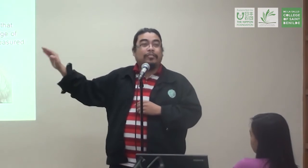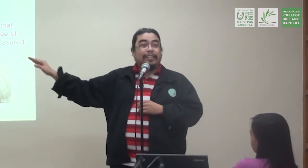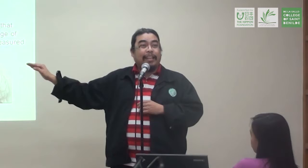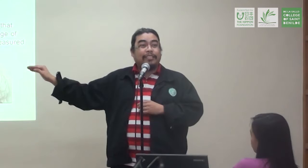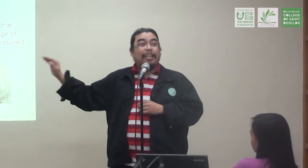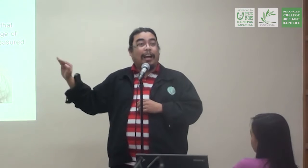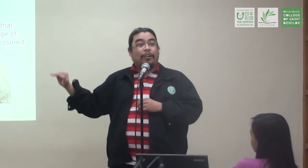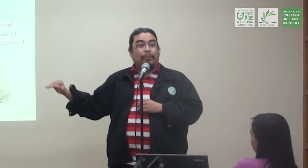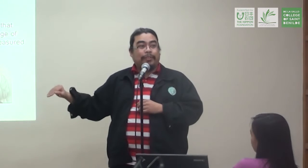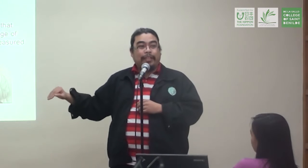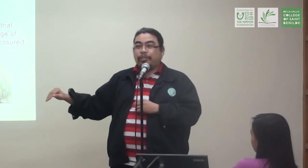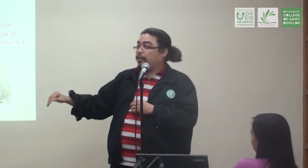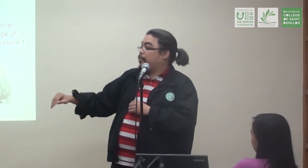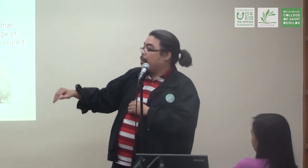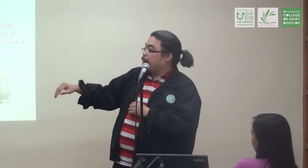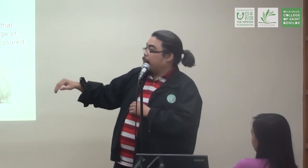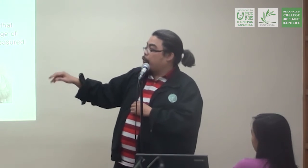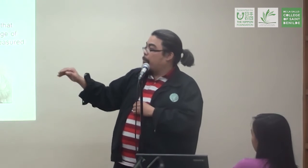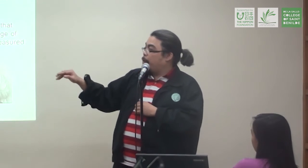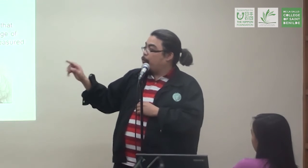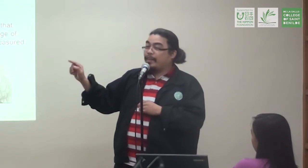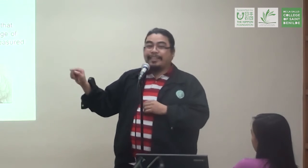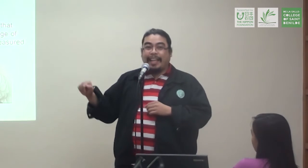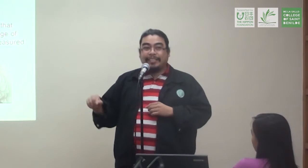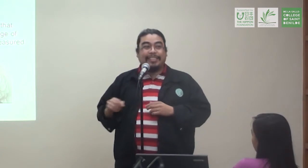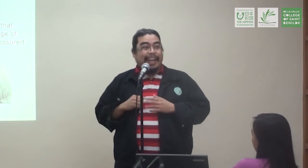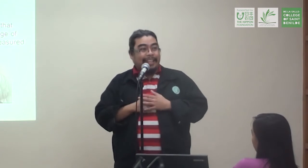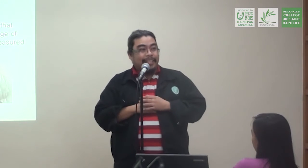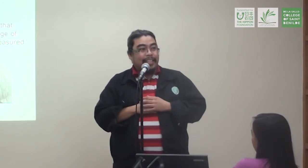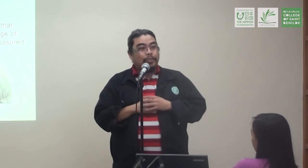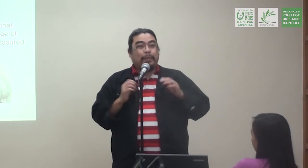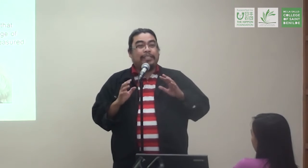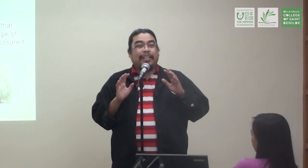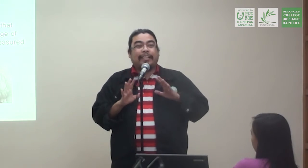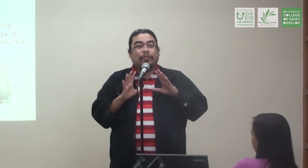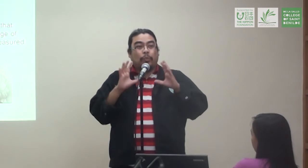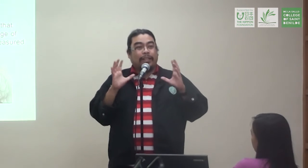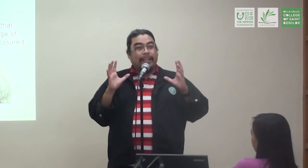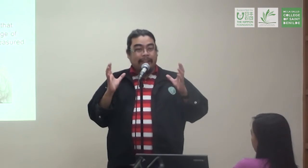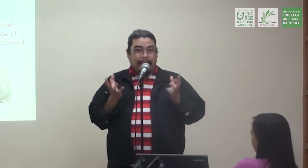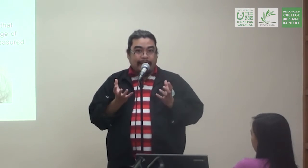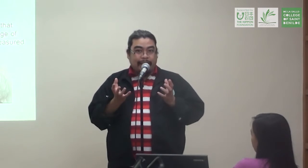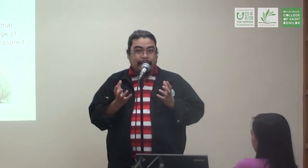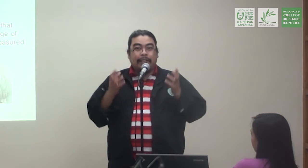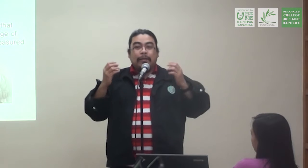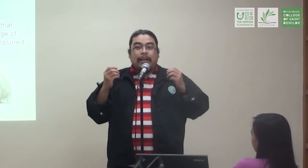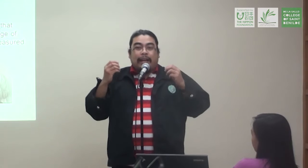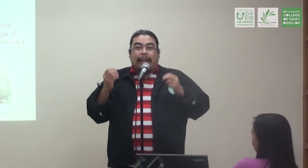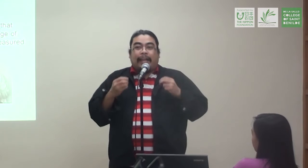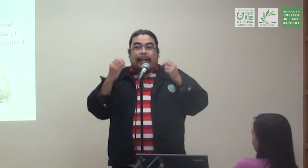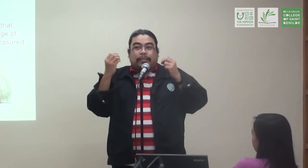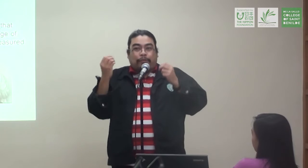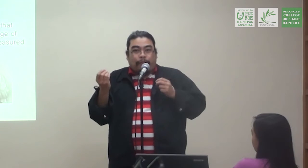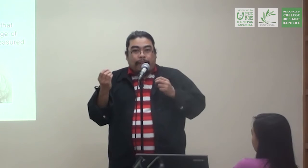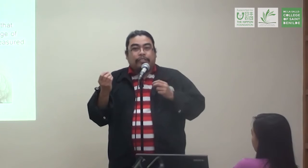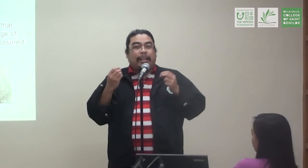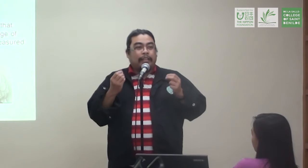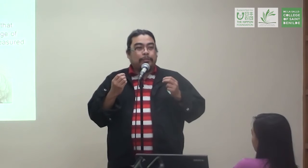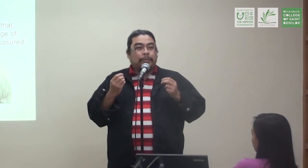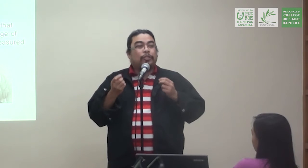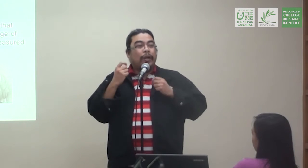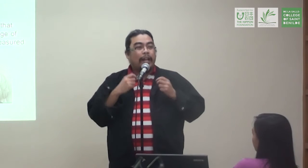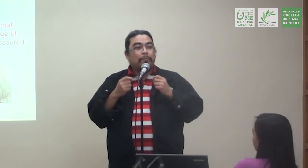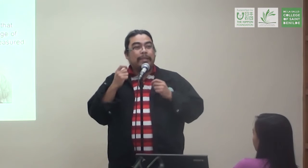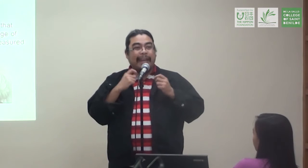talk about test accommodation in the form of test editing. So basically, that's what I did. I asked friends